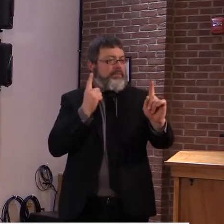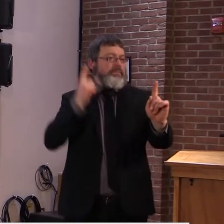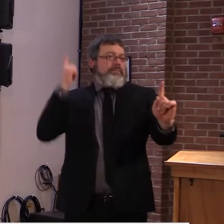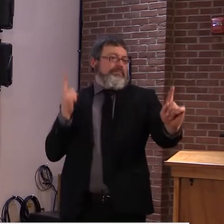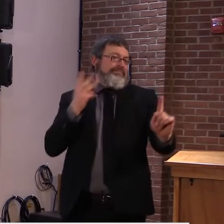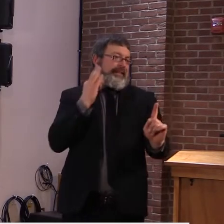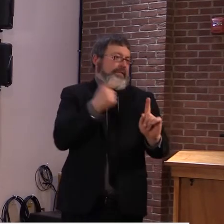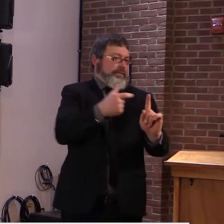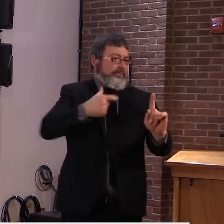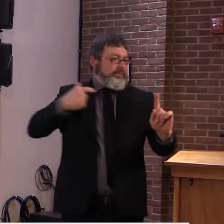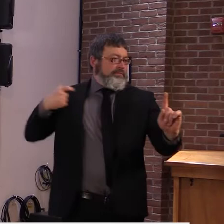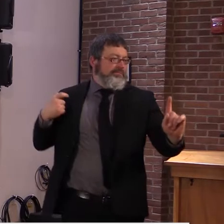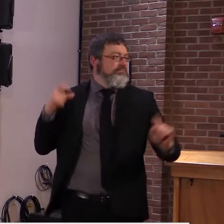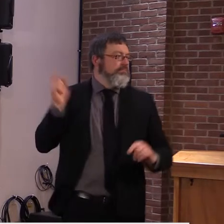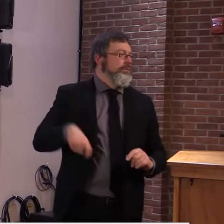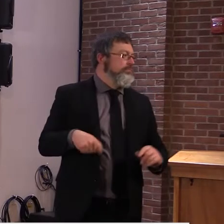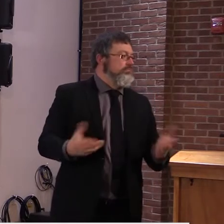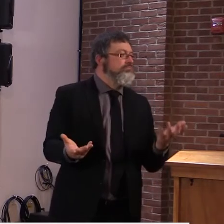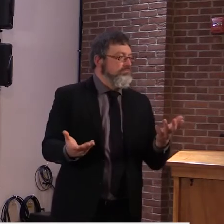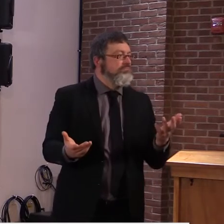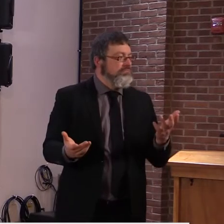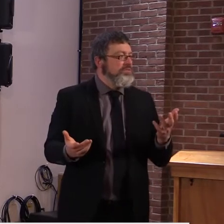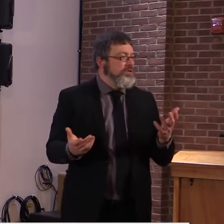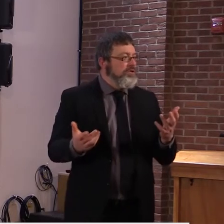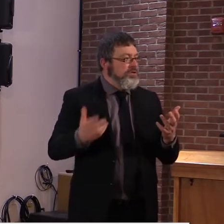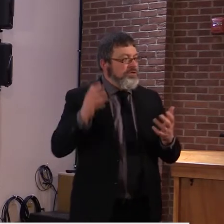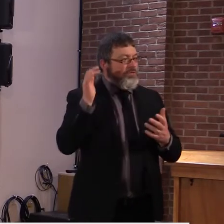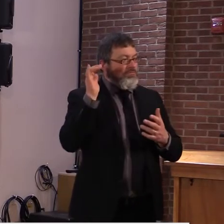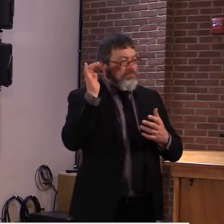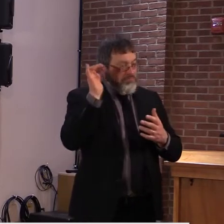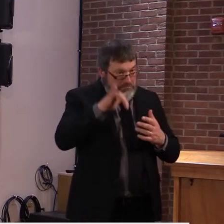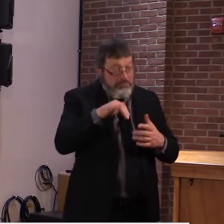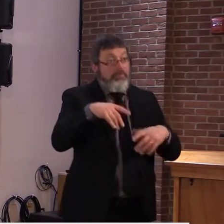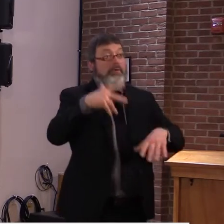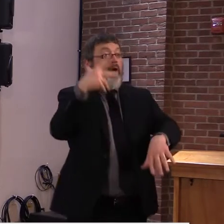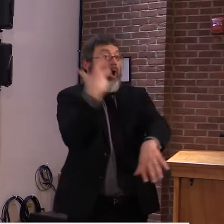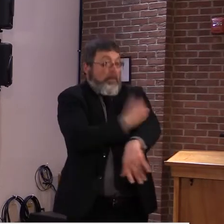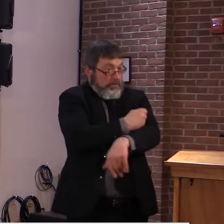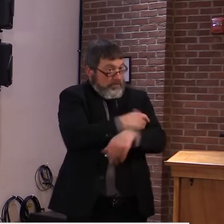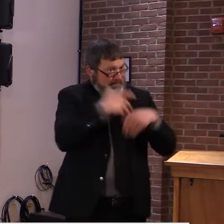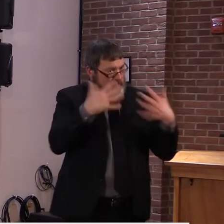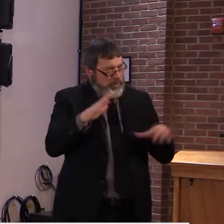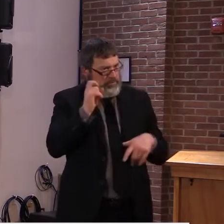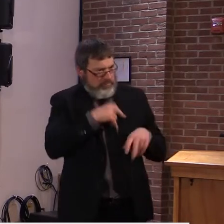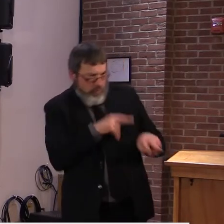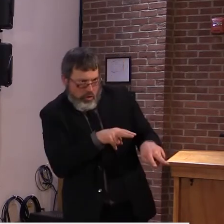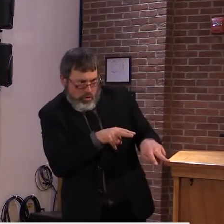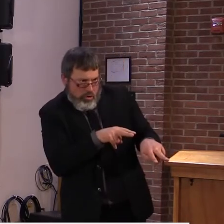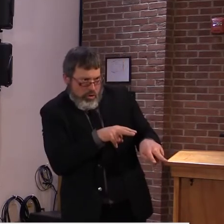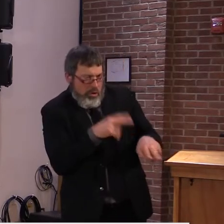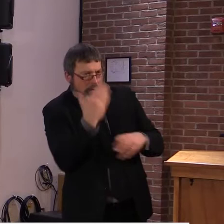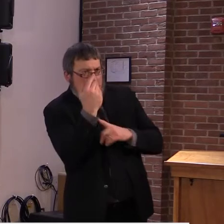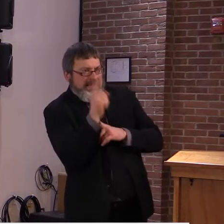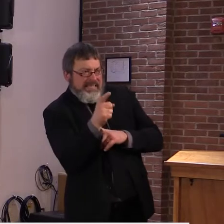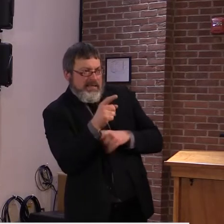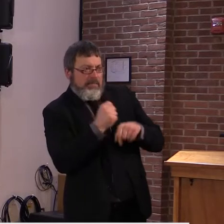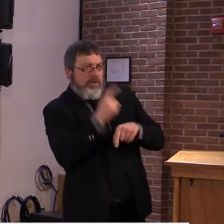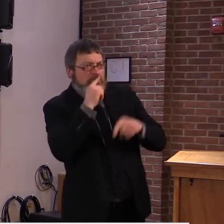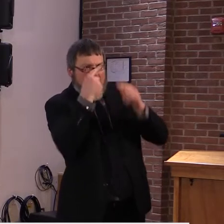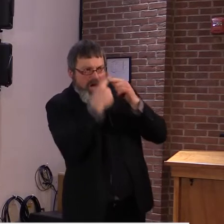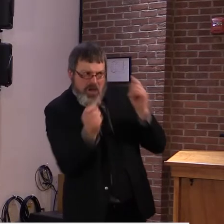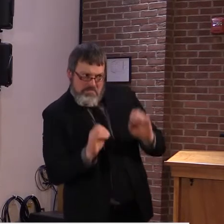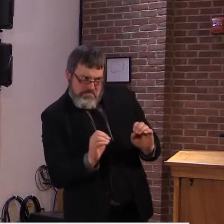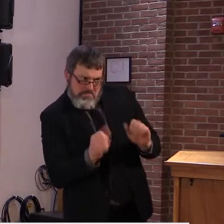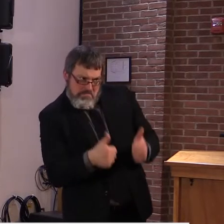period, 30 minutes if you've had any prior reactions, et cetera. So we have to take all that into account. But there's a tremendous